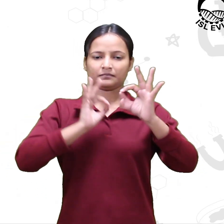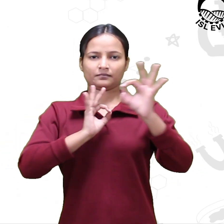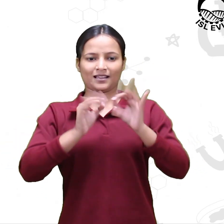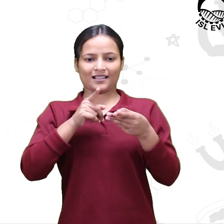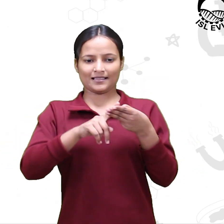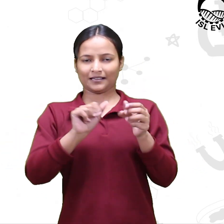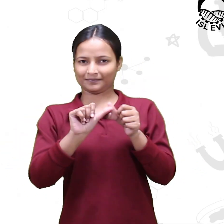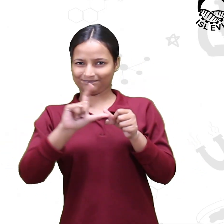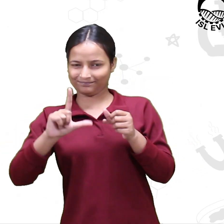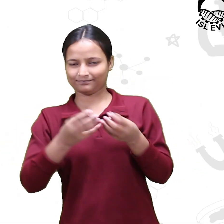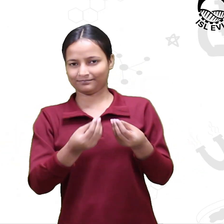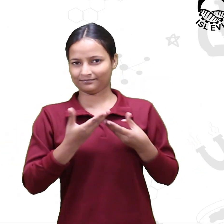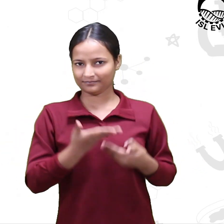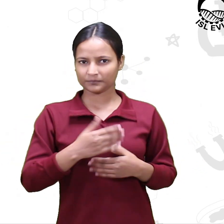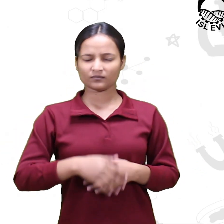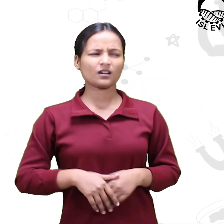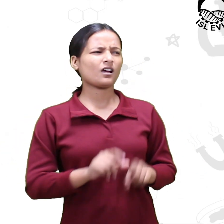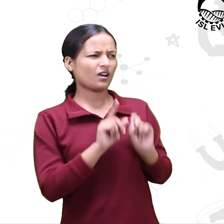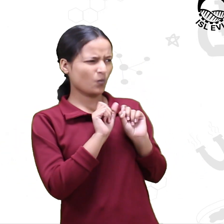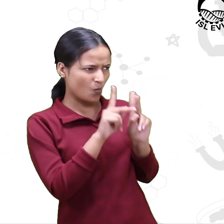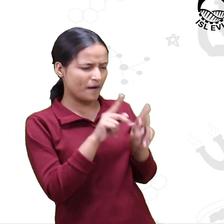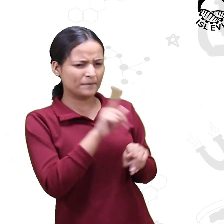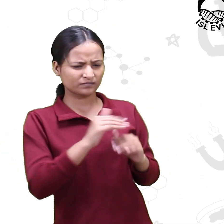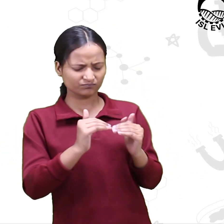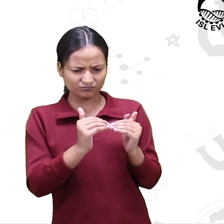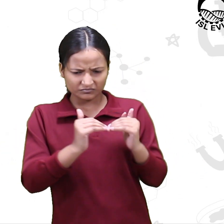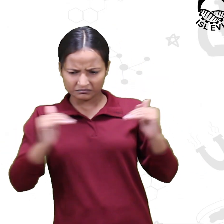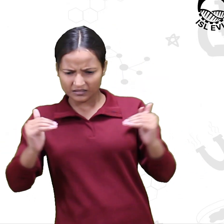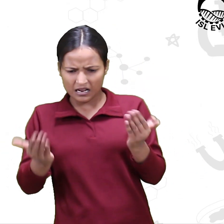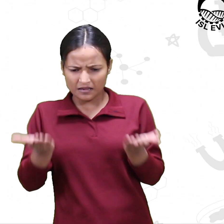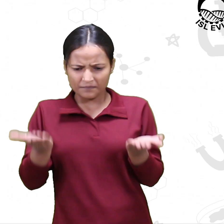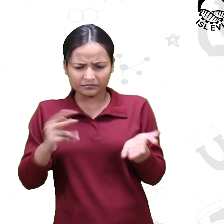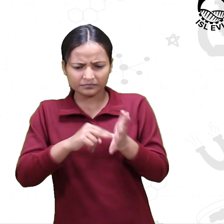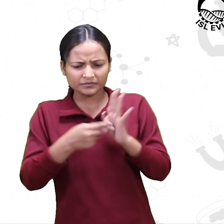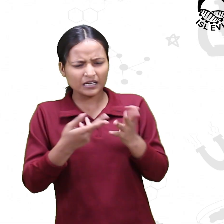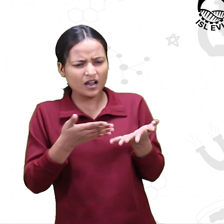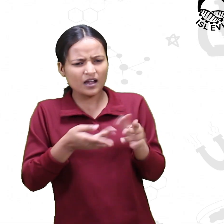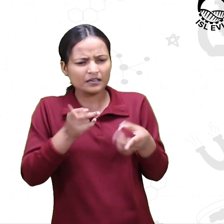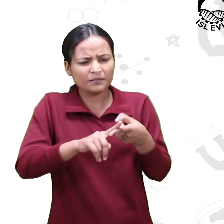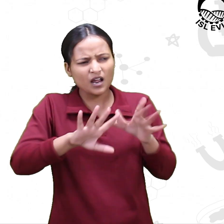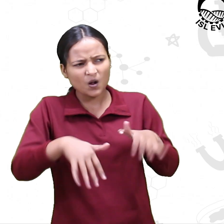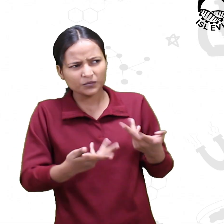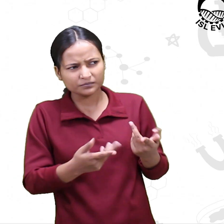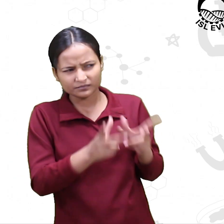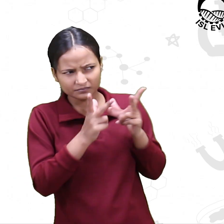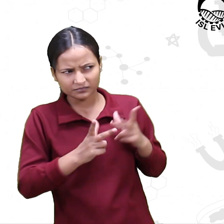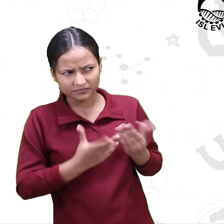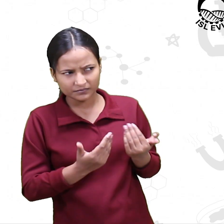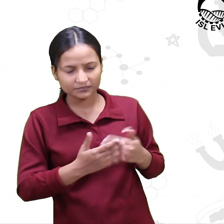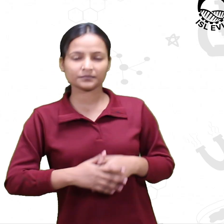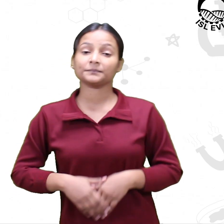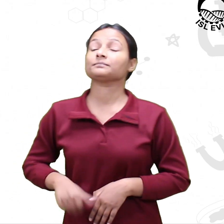melanocytes. So, what happens when they aren't stationed properly? Recent studies have found